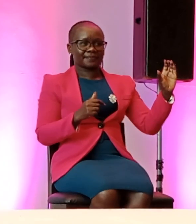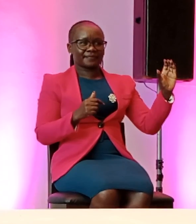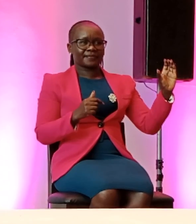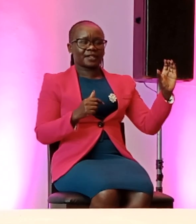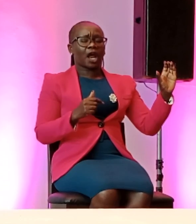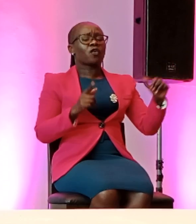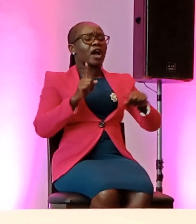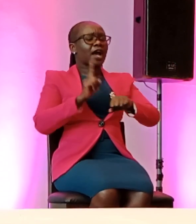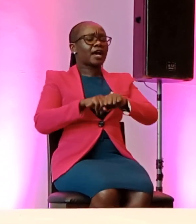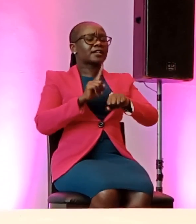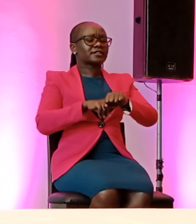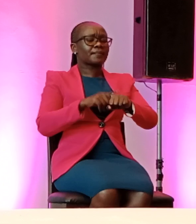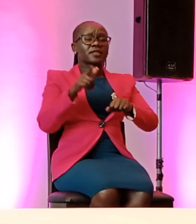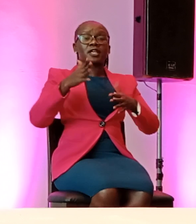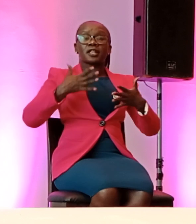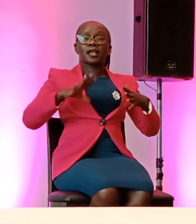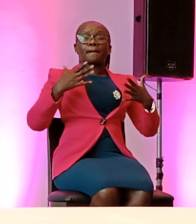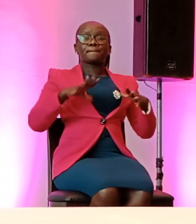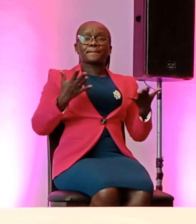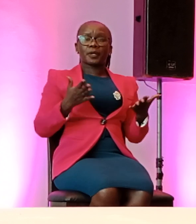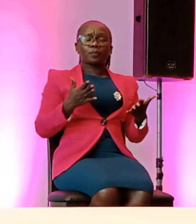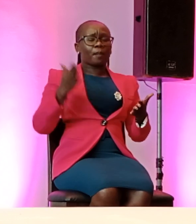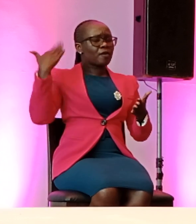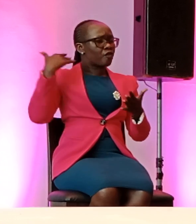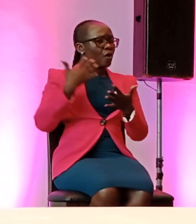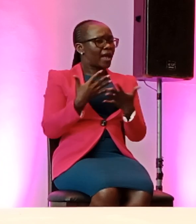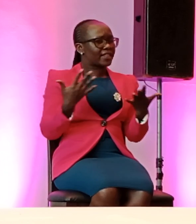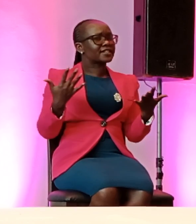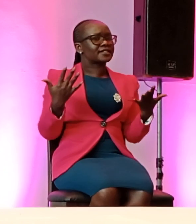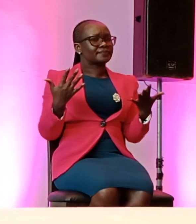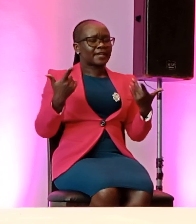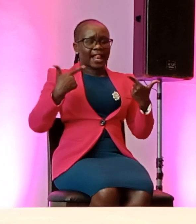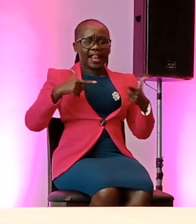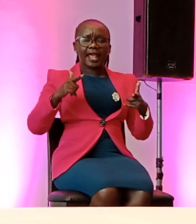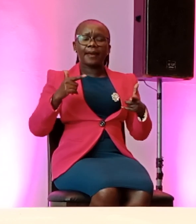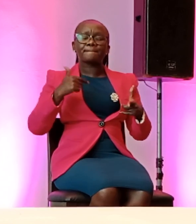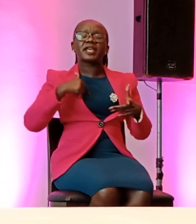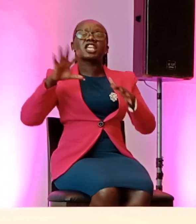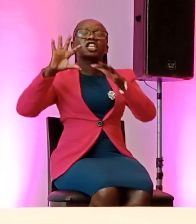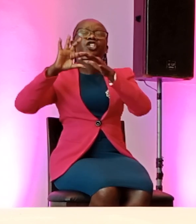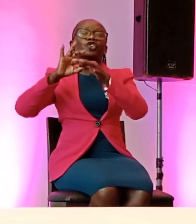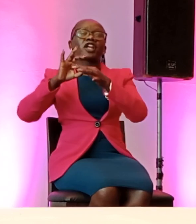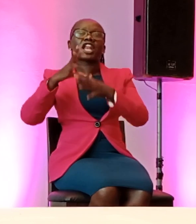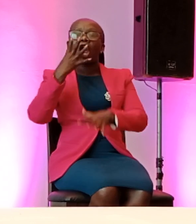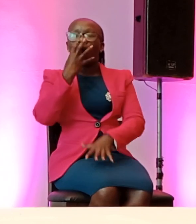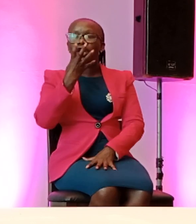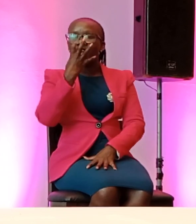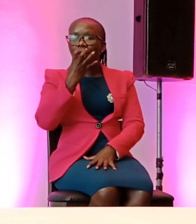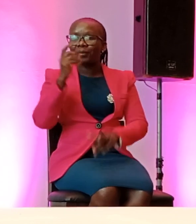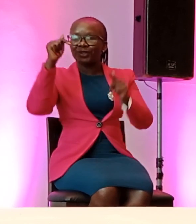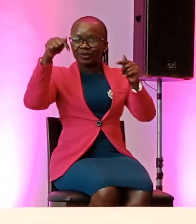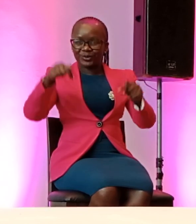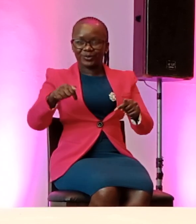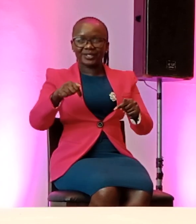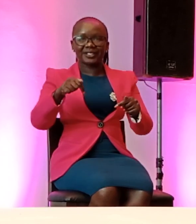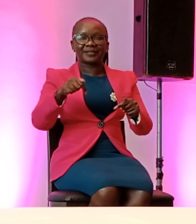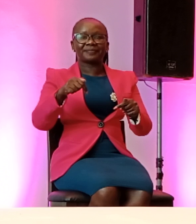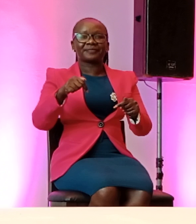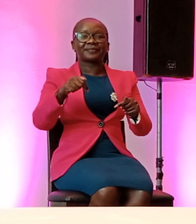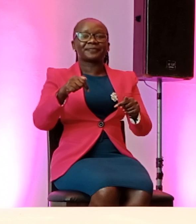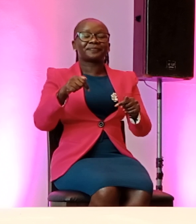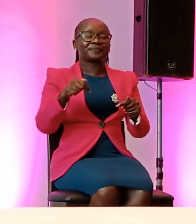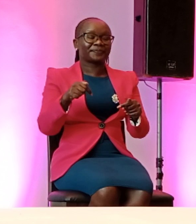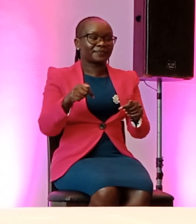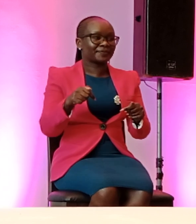a time, these people were an item. Let me join ODM. And today they are still an